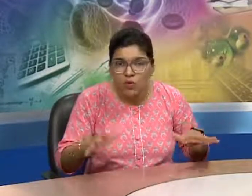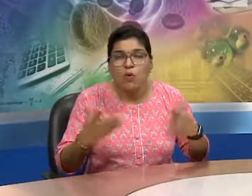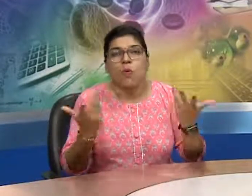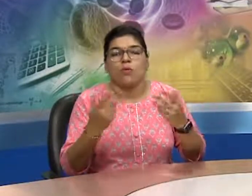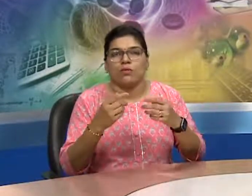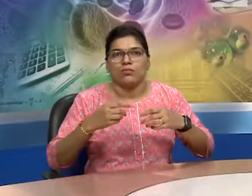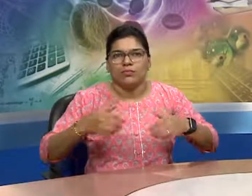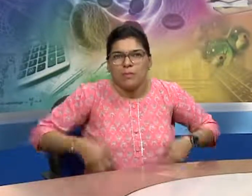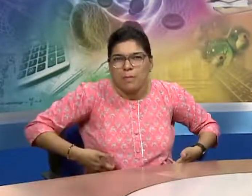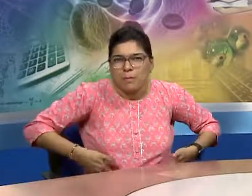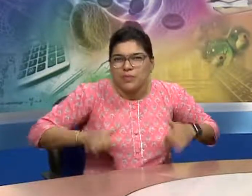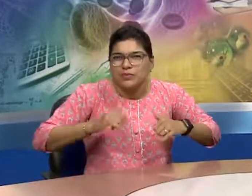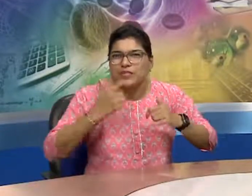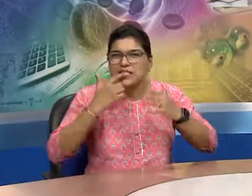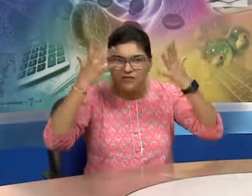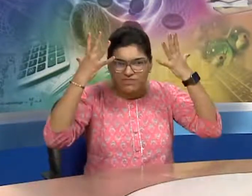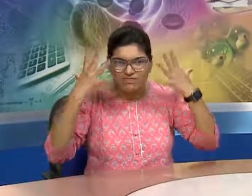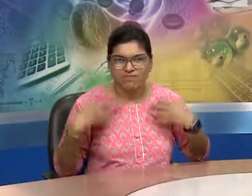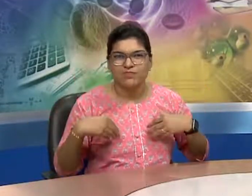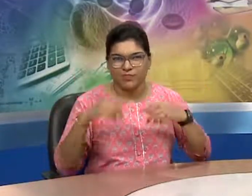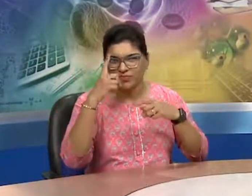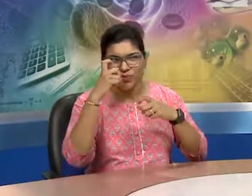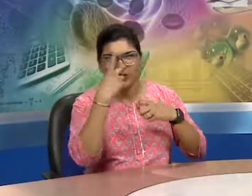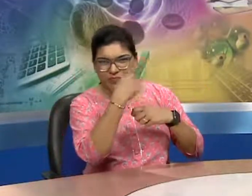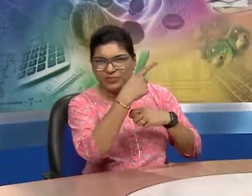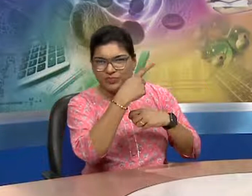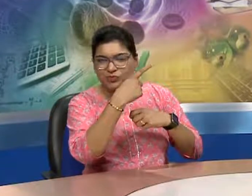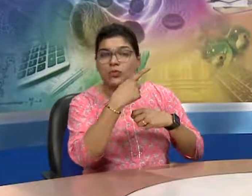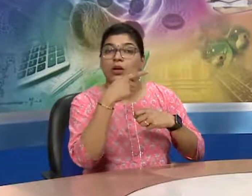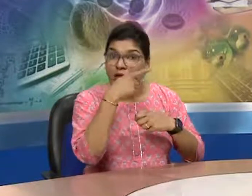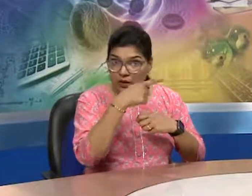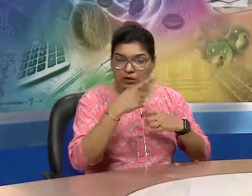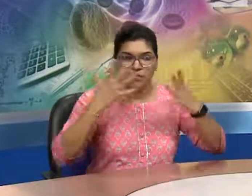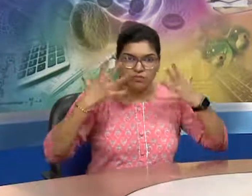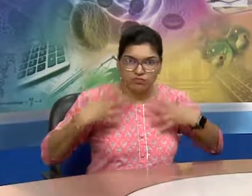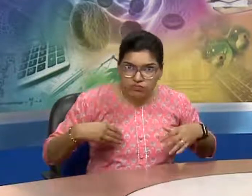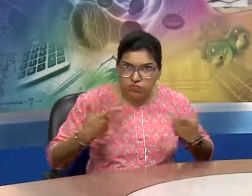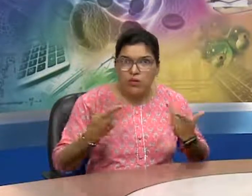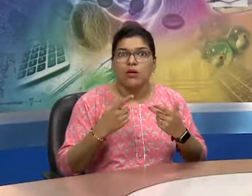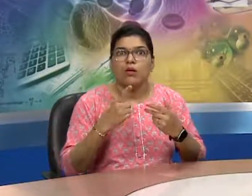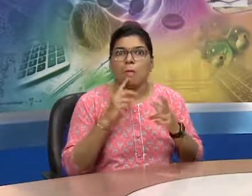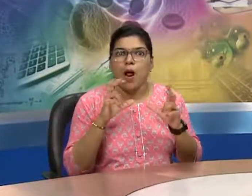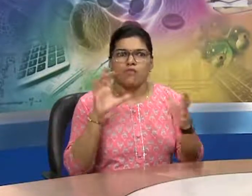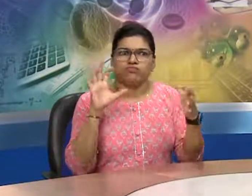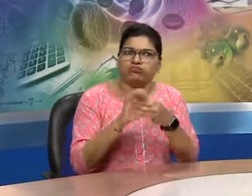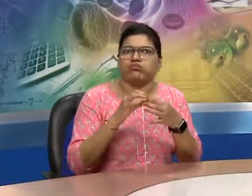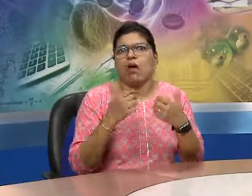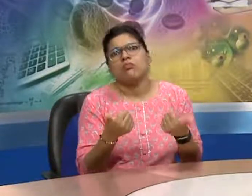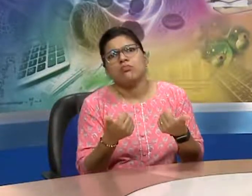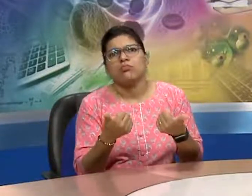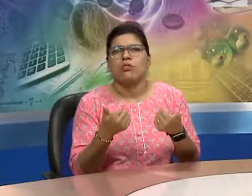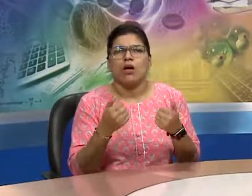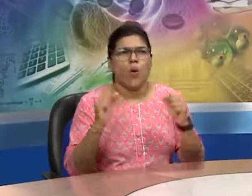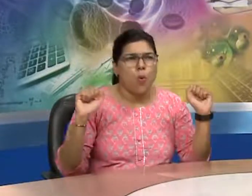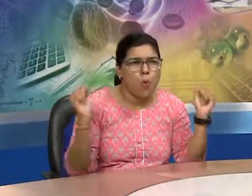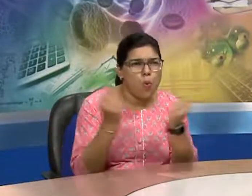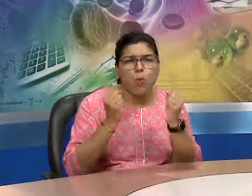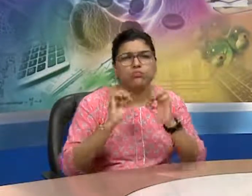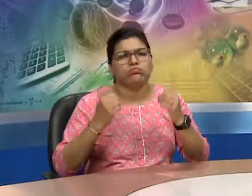So you can say camel is adapted for that environment. And on the other hand, in another example,